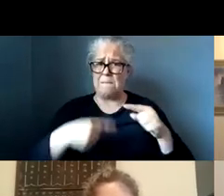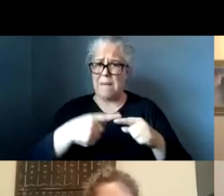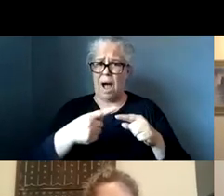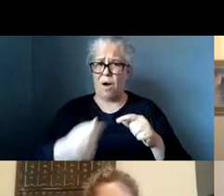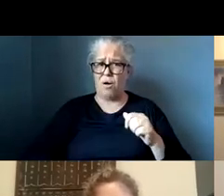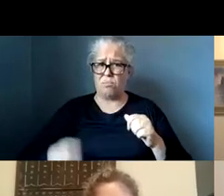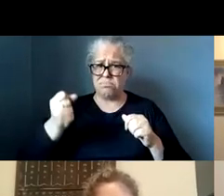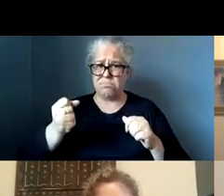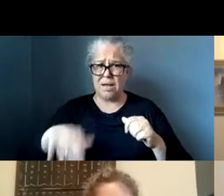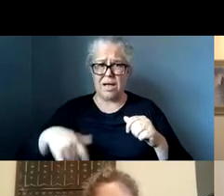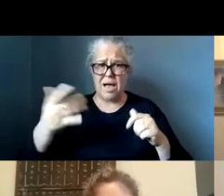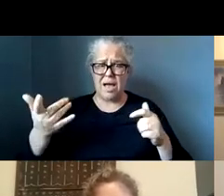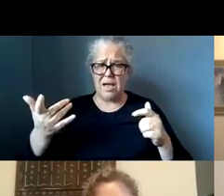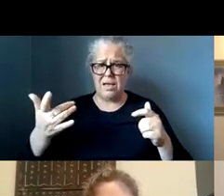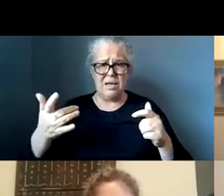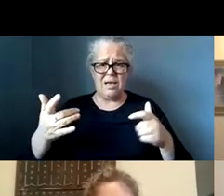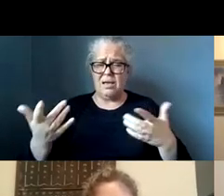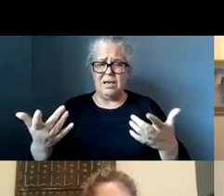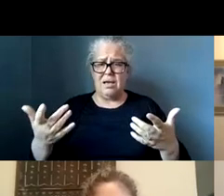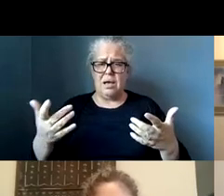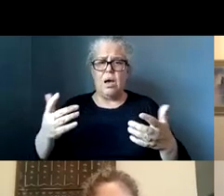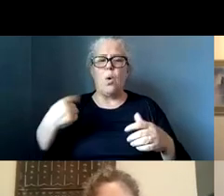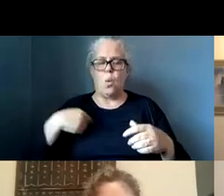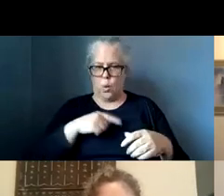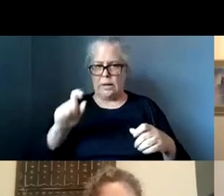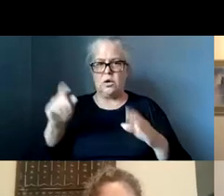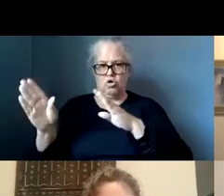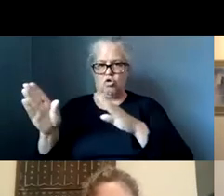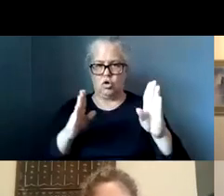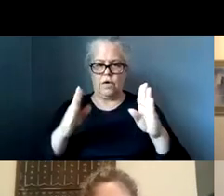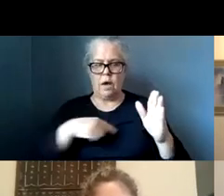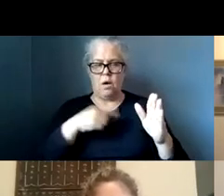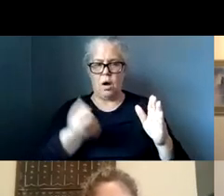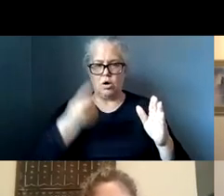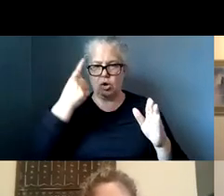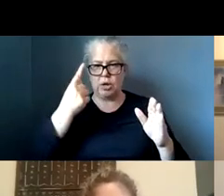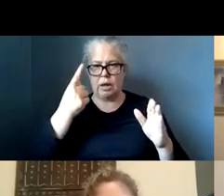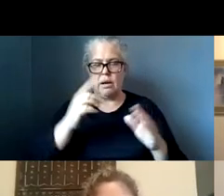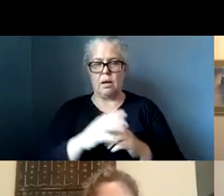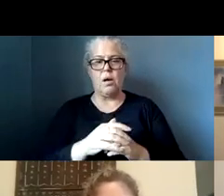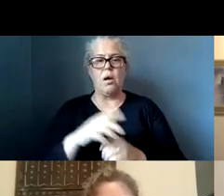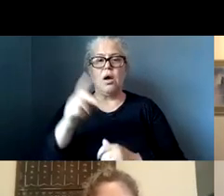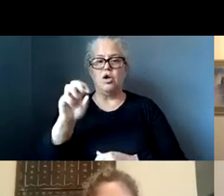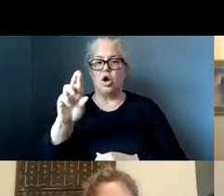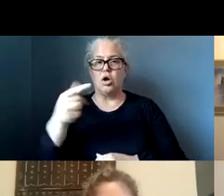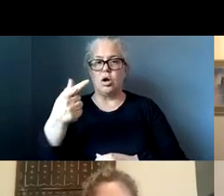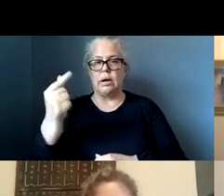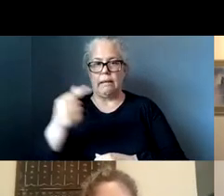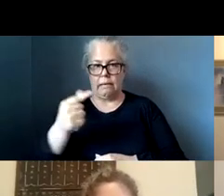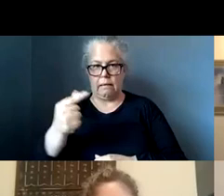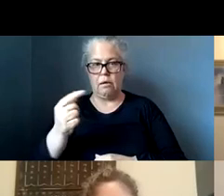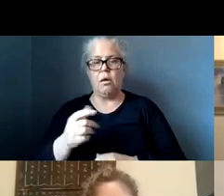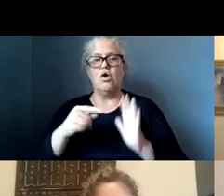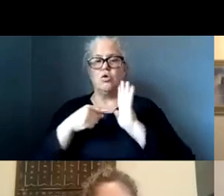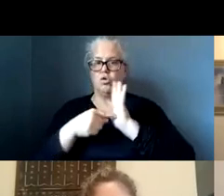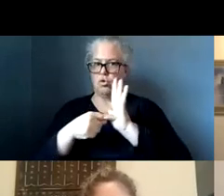took time for our parameters to shift, for our understanding to expand. Dr. Gillin modeled that understanding, gave